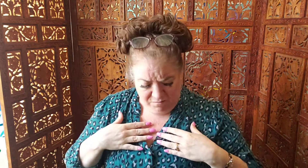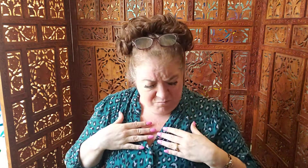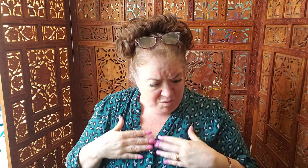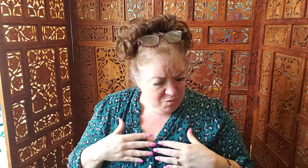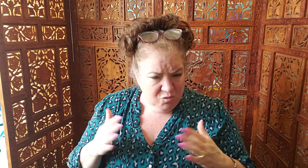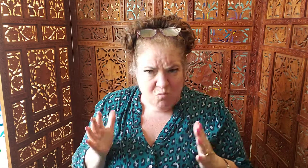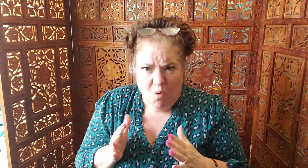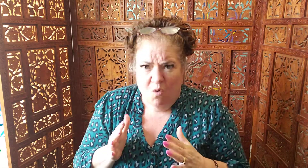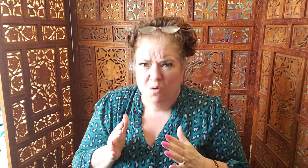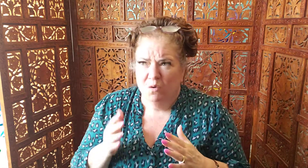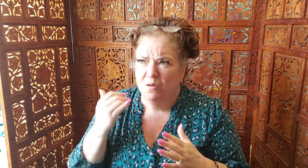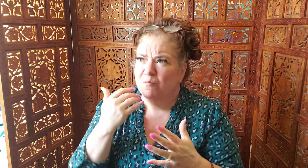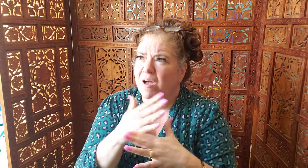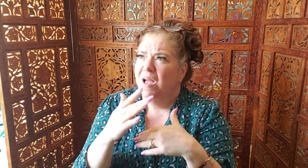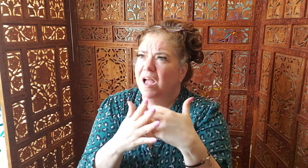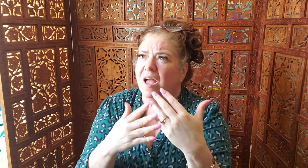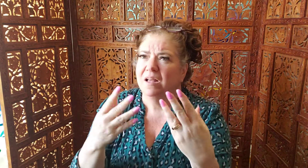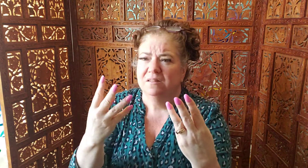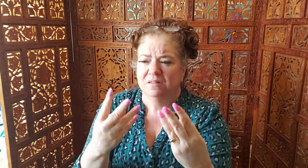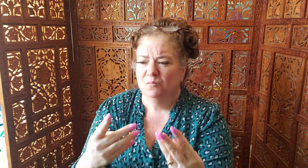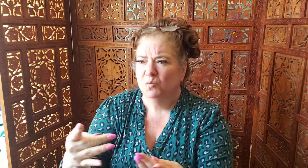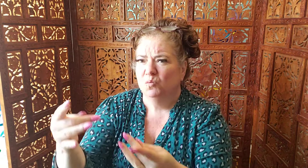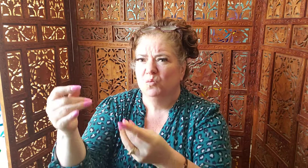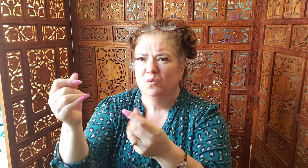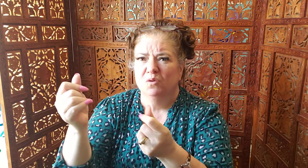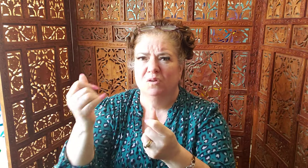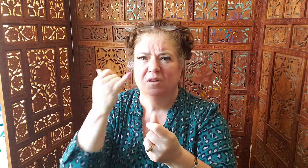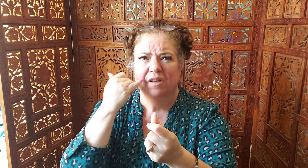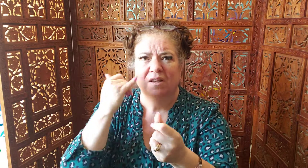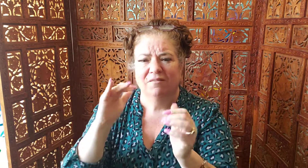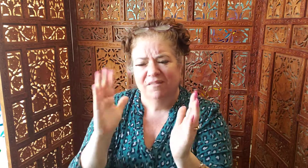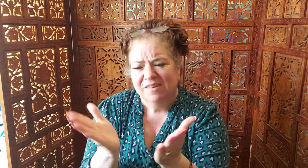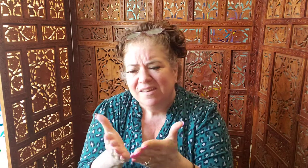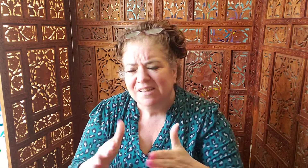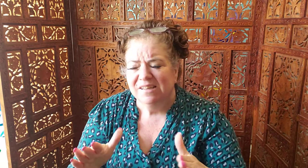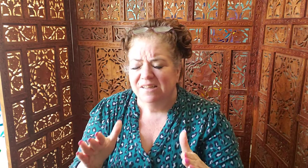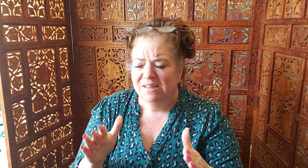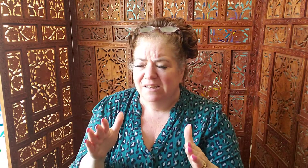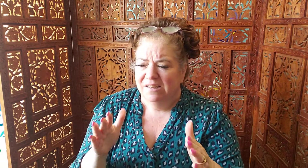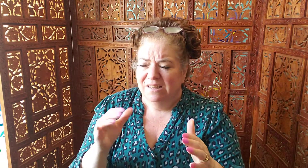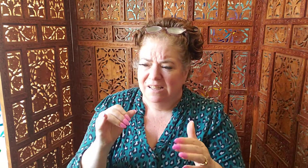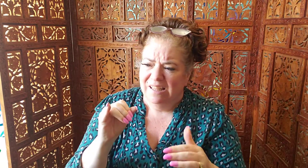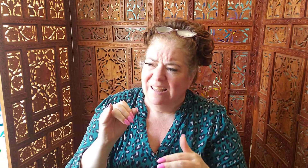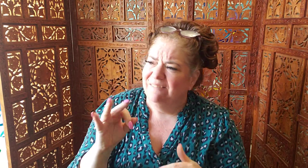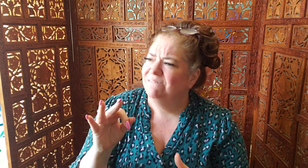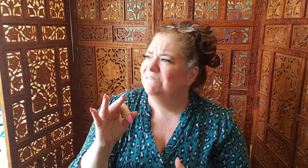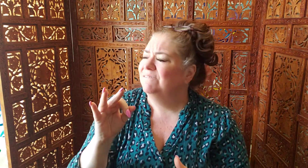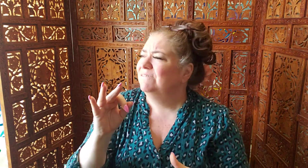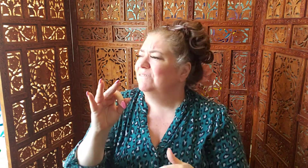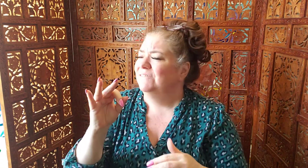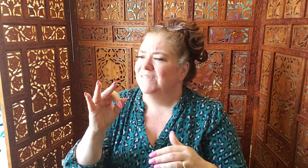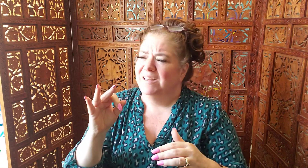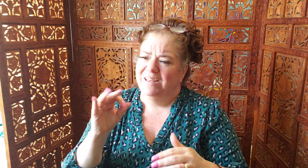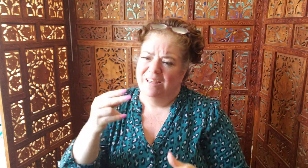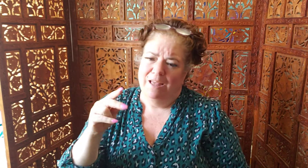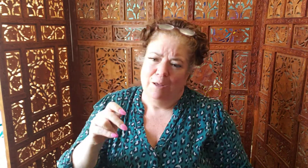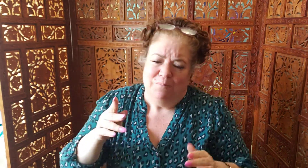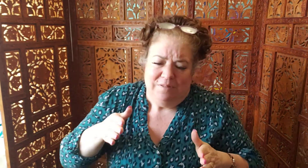were graceful, if my waist was thinner, if my hips were flatter,